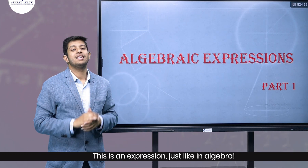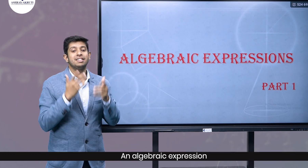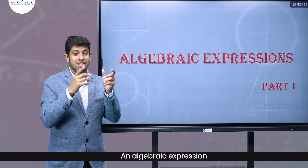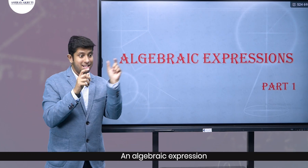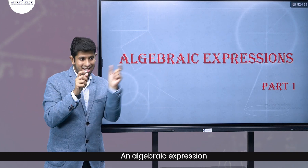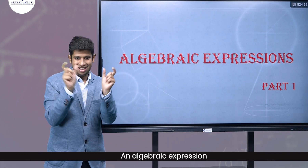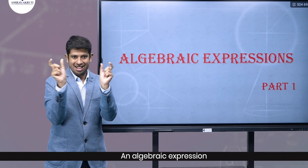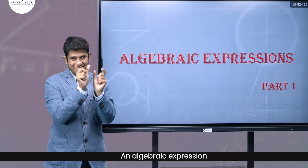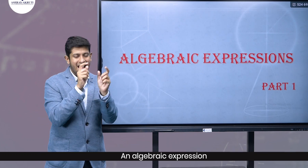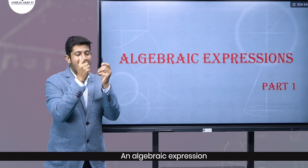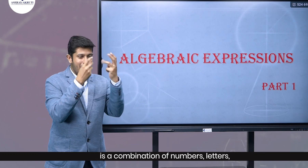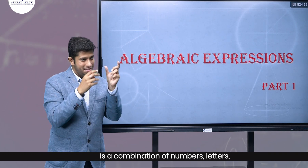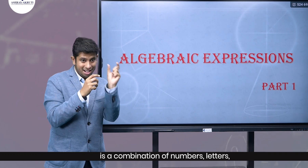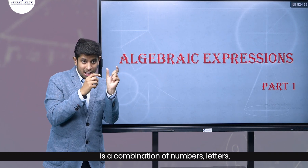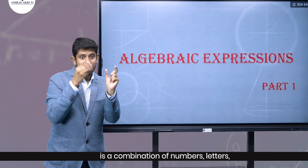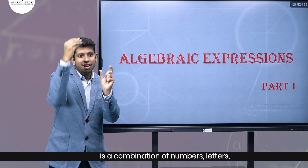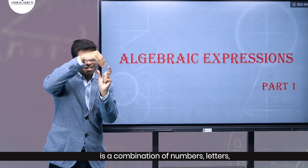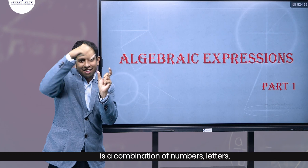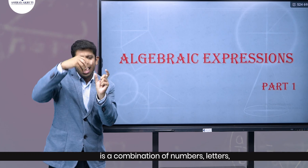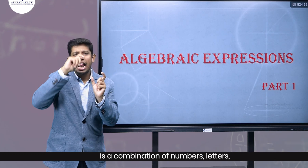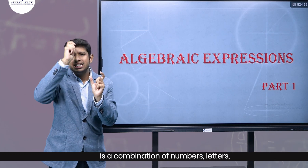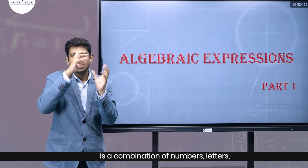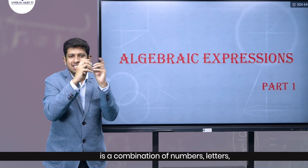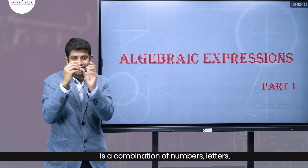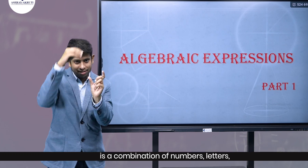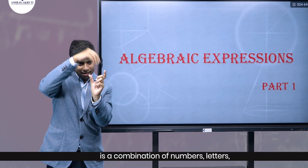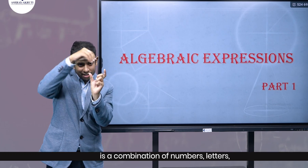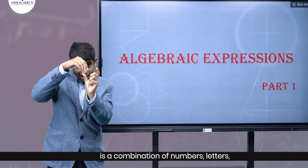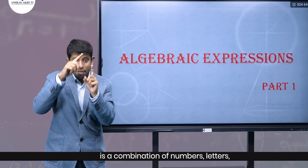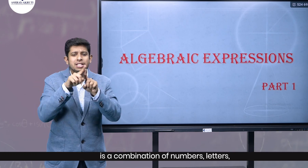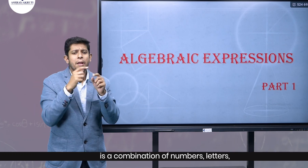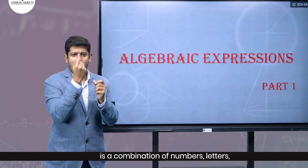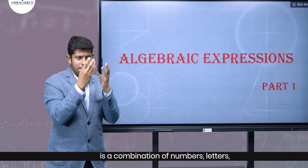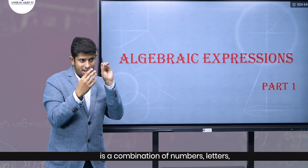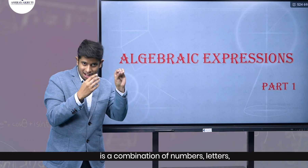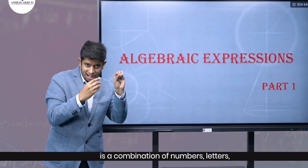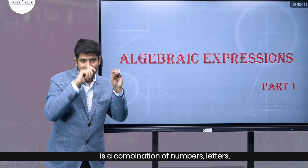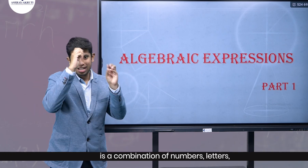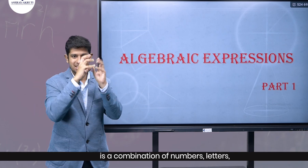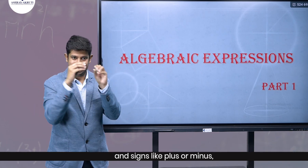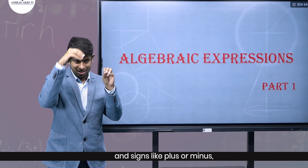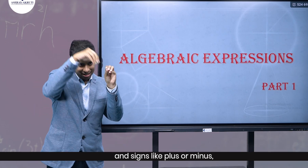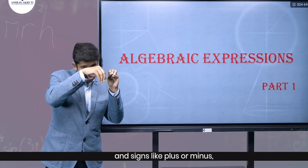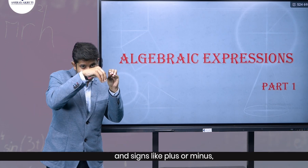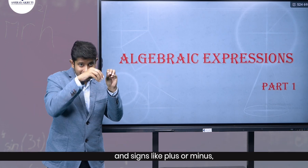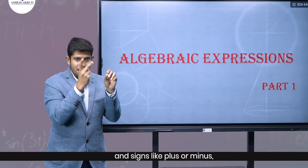An algebraic expression is a combination of numbers, letters, and signs